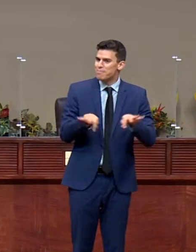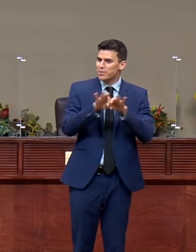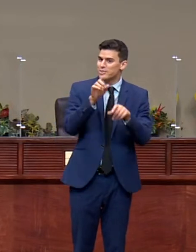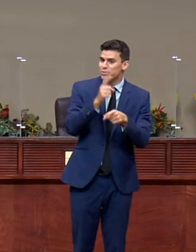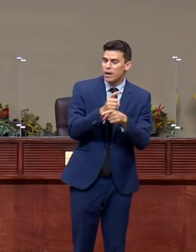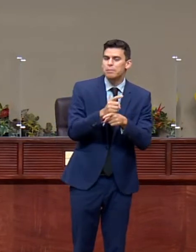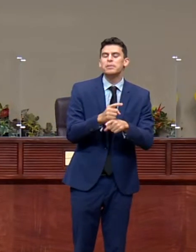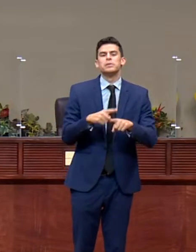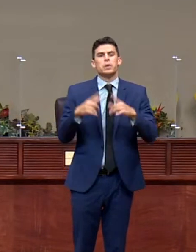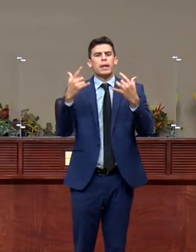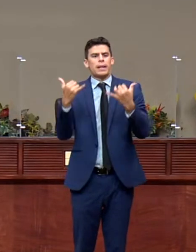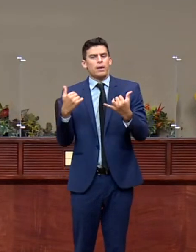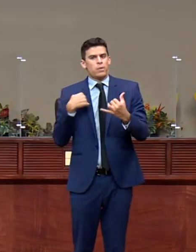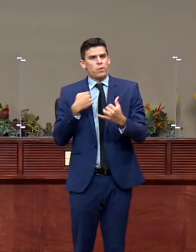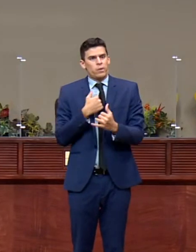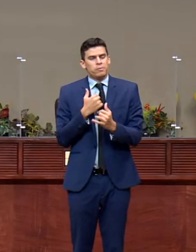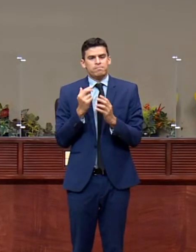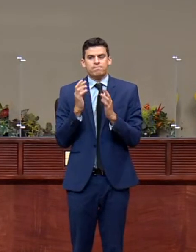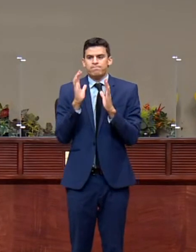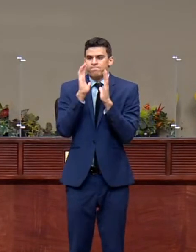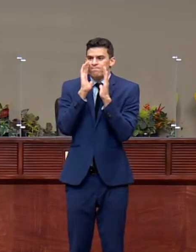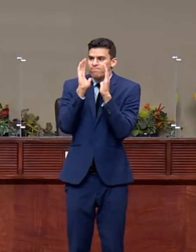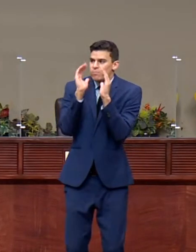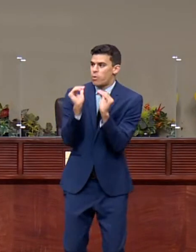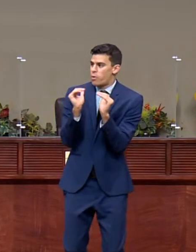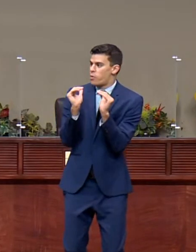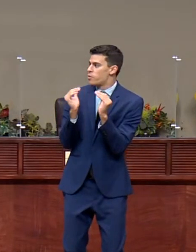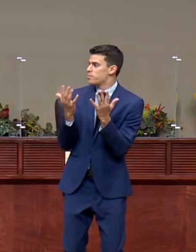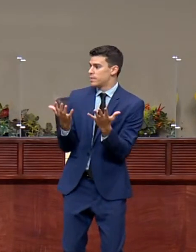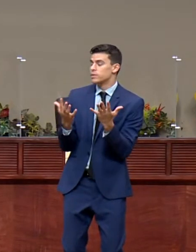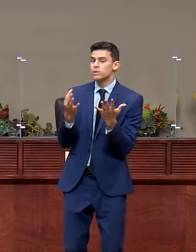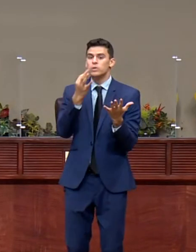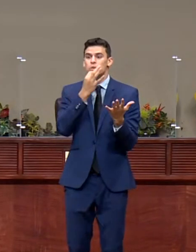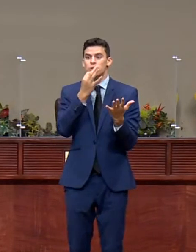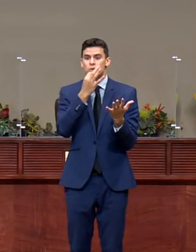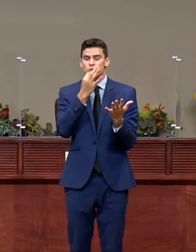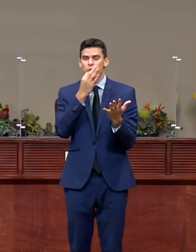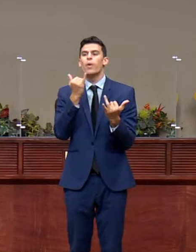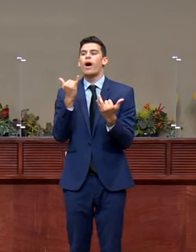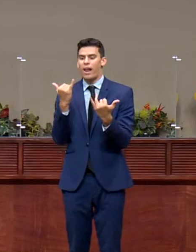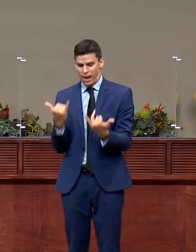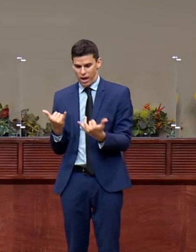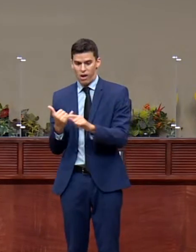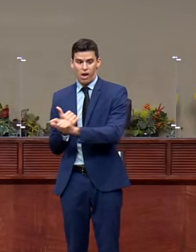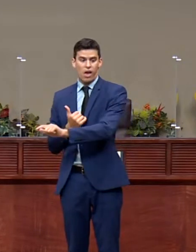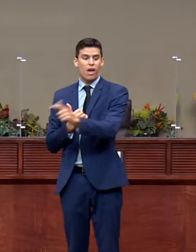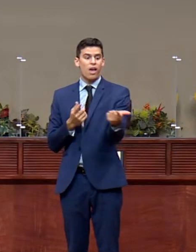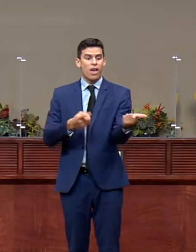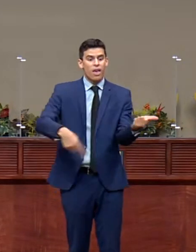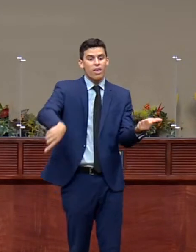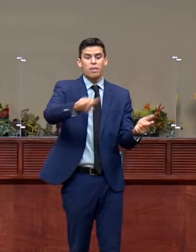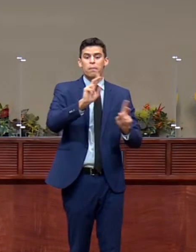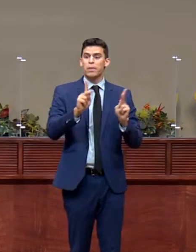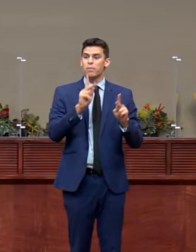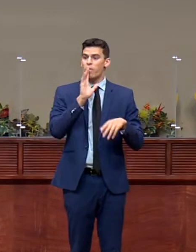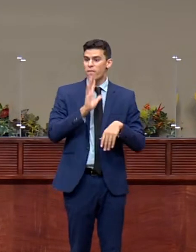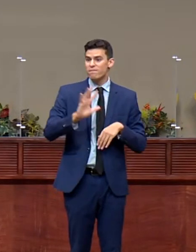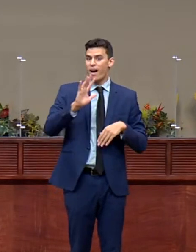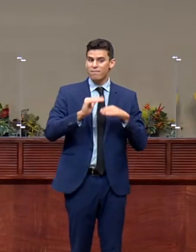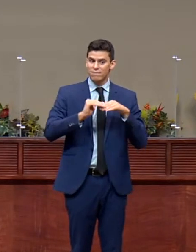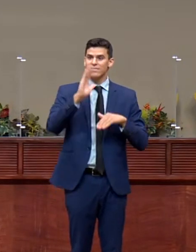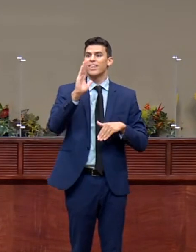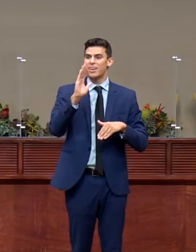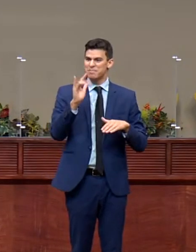very hopeful that soon we can extend this vaccination to those 5 and up, hopefully even